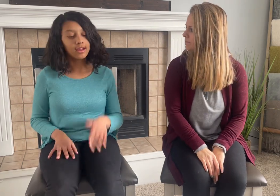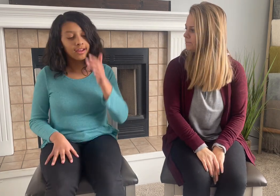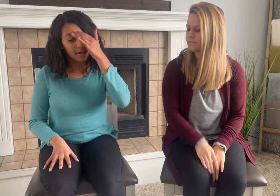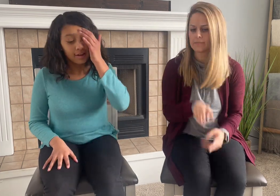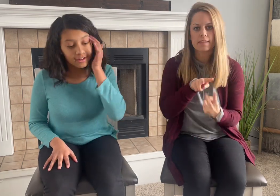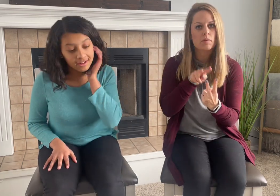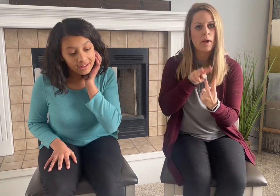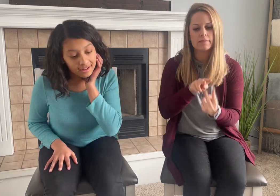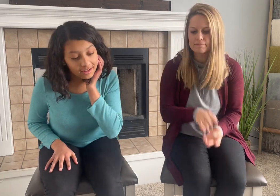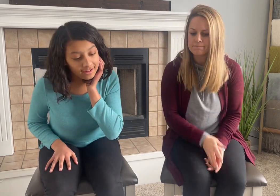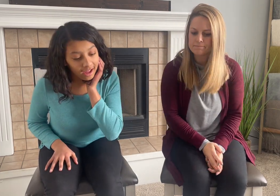Either way.